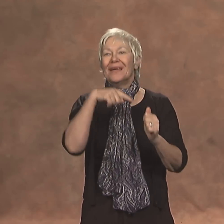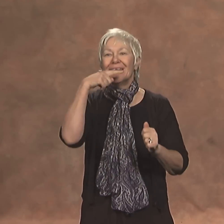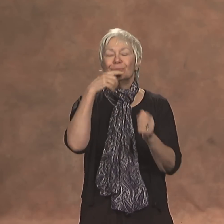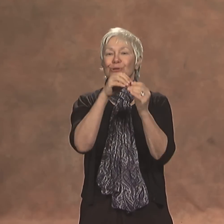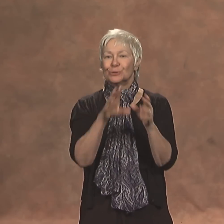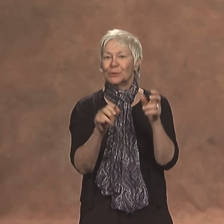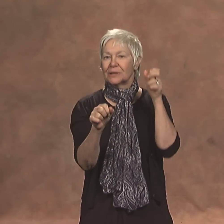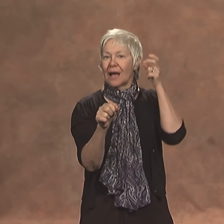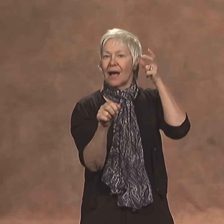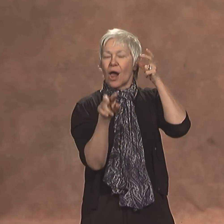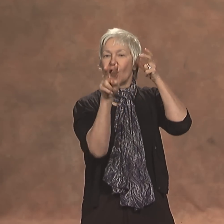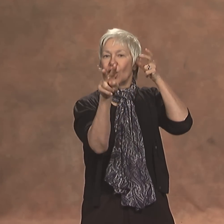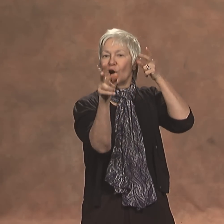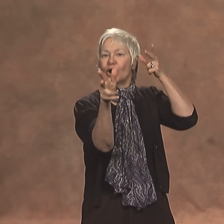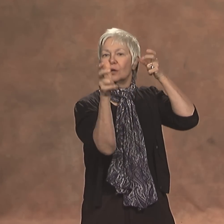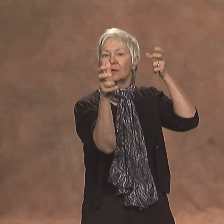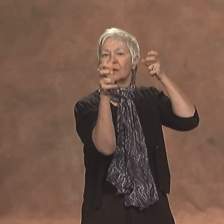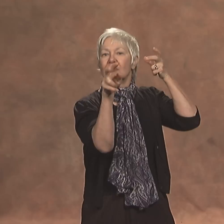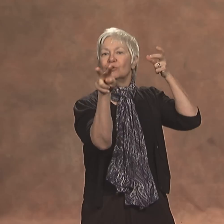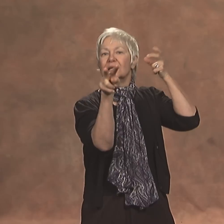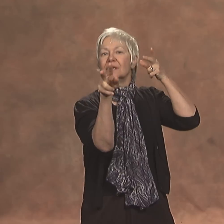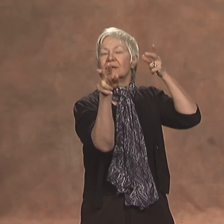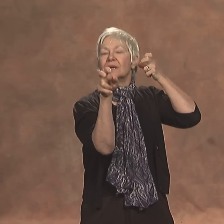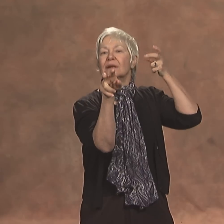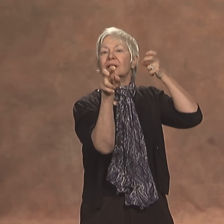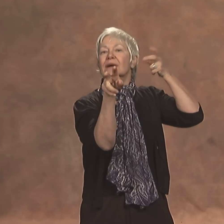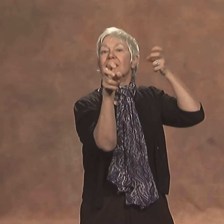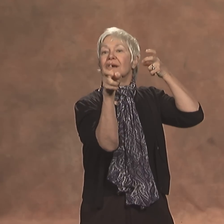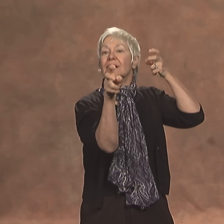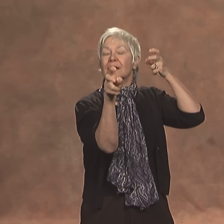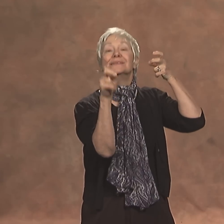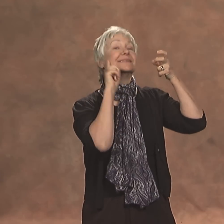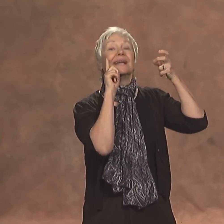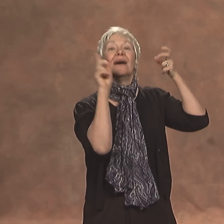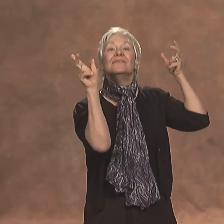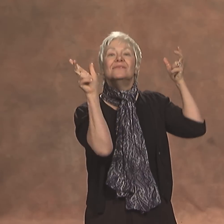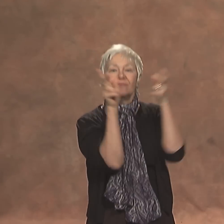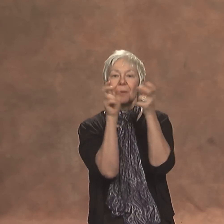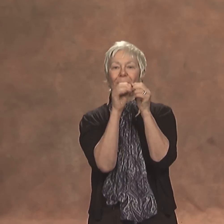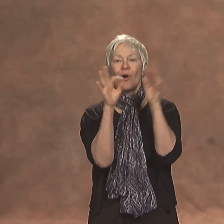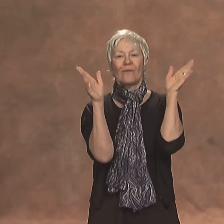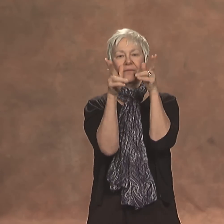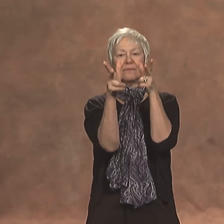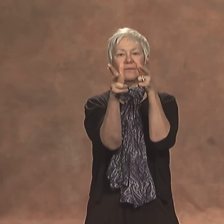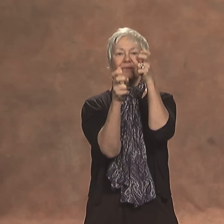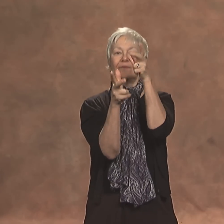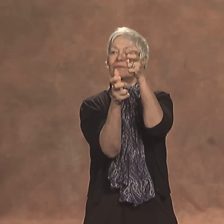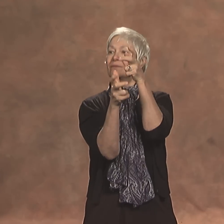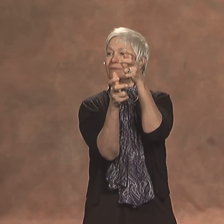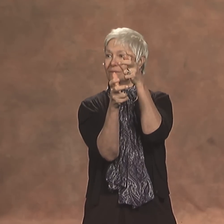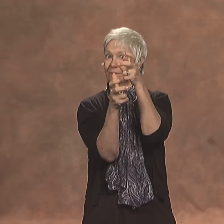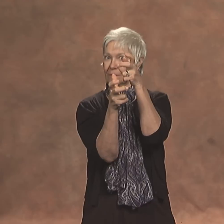captioning and the action on the screen are within the student's or the child's visual